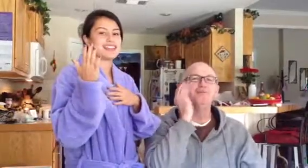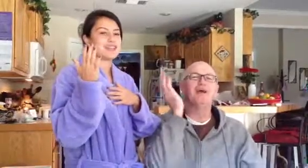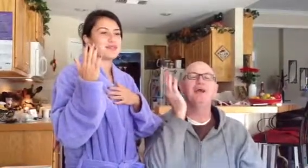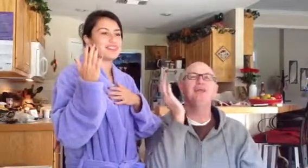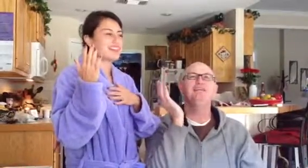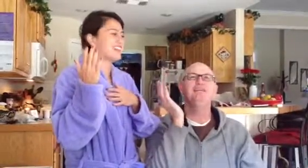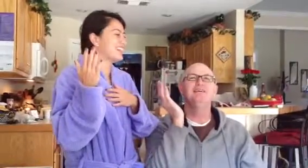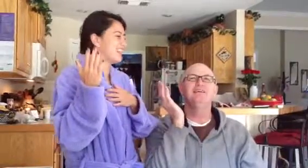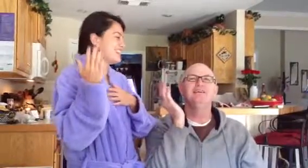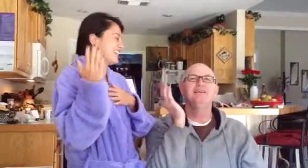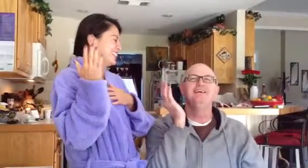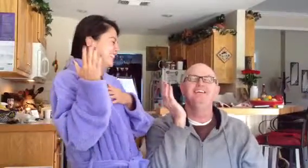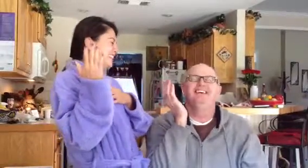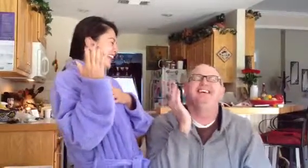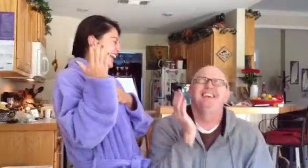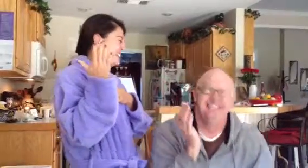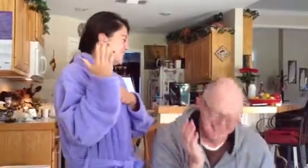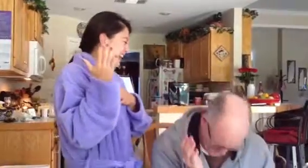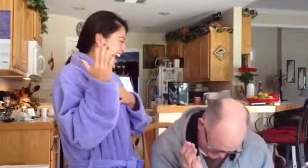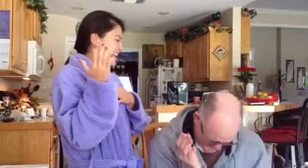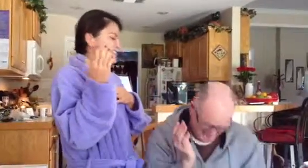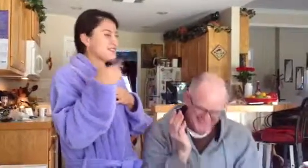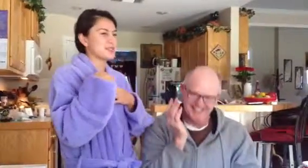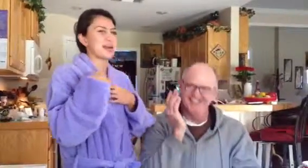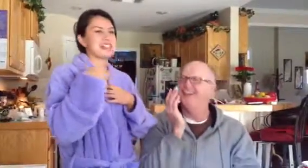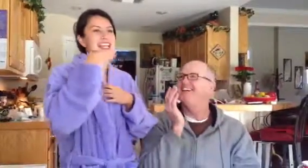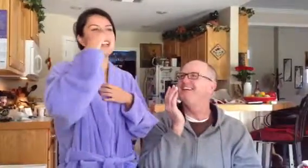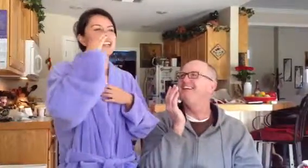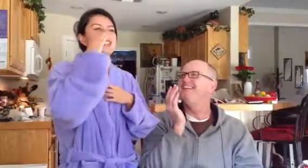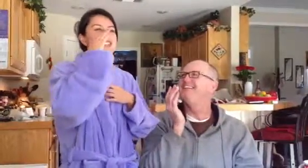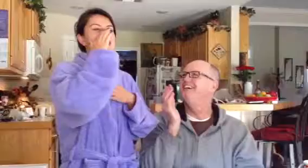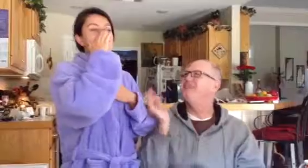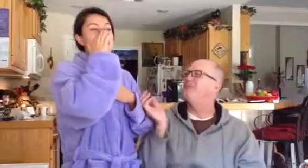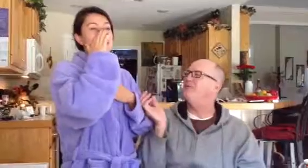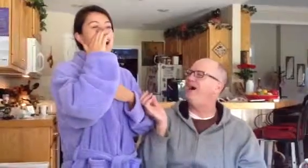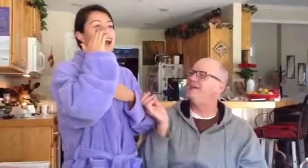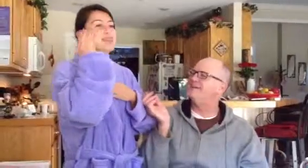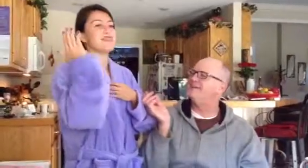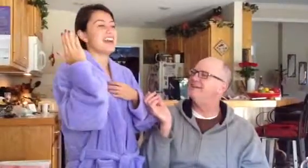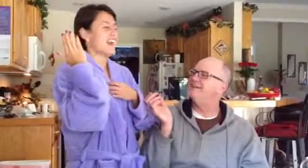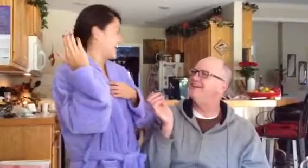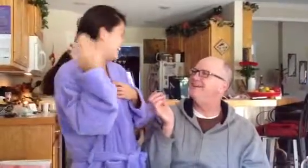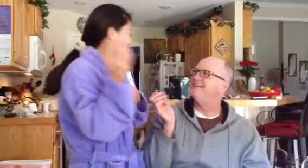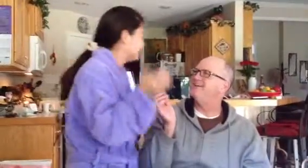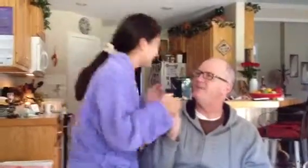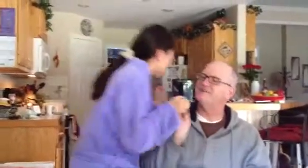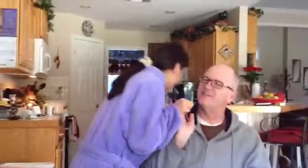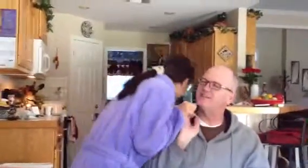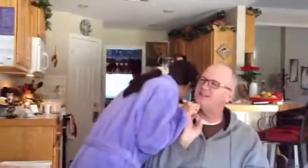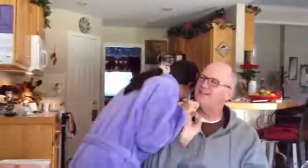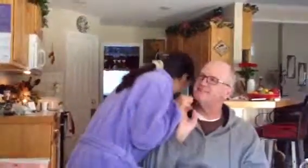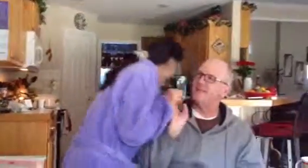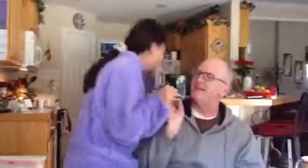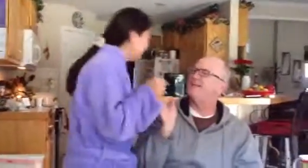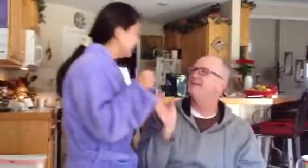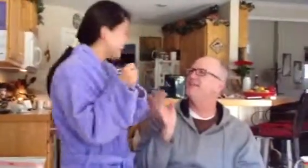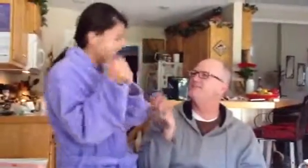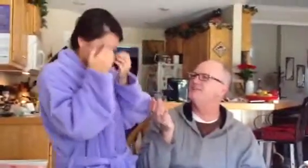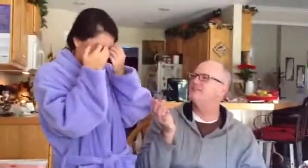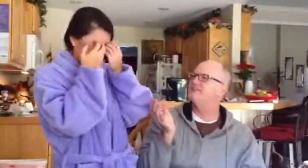I used my tears to wipe my hand. Where are the tears at? Are there tears